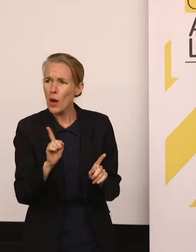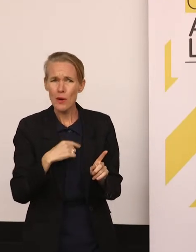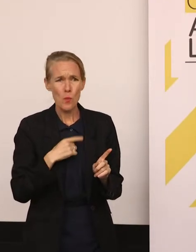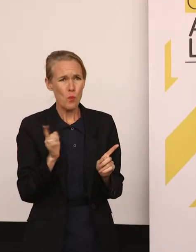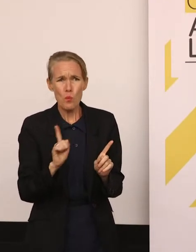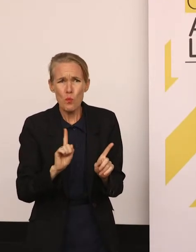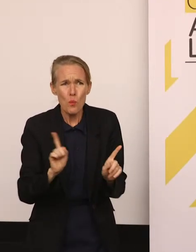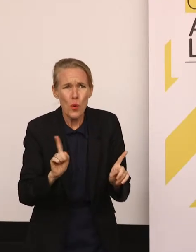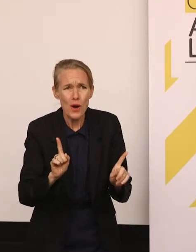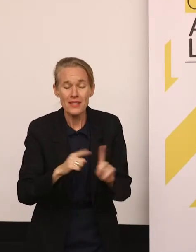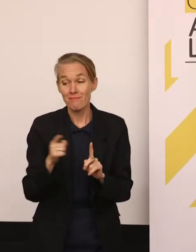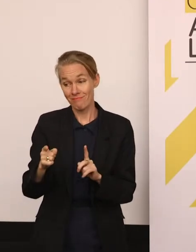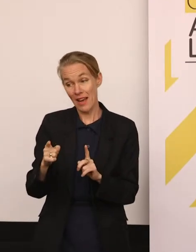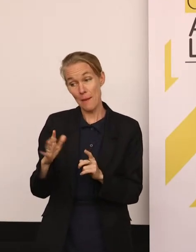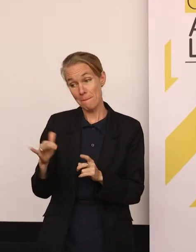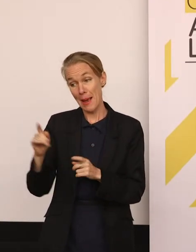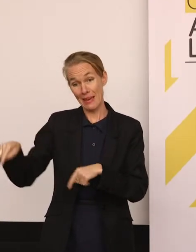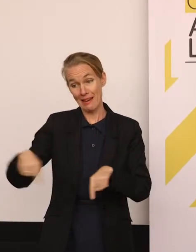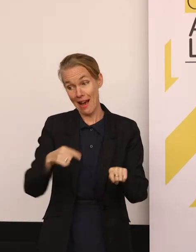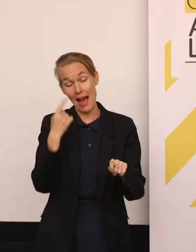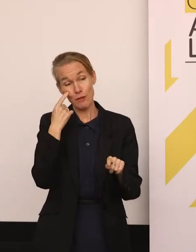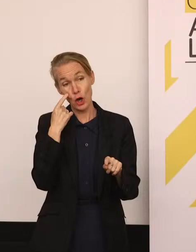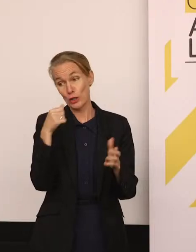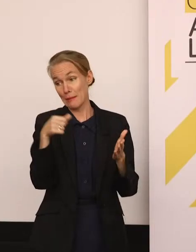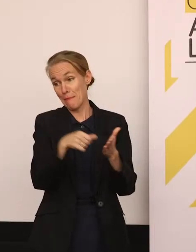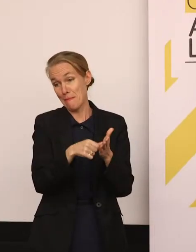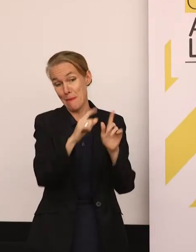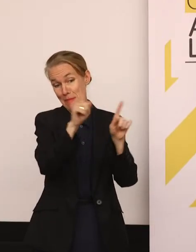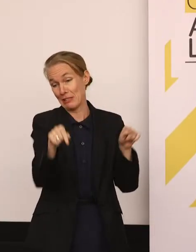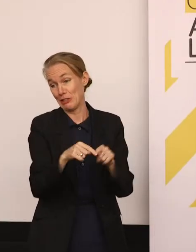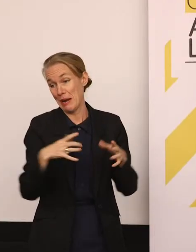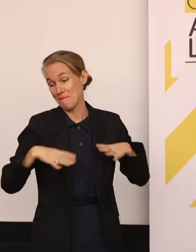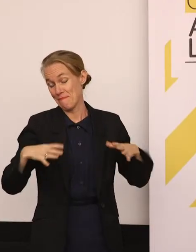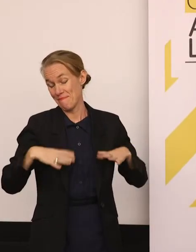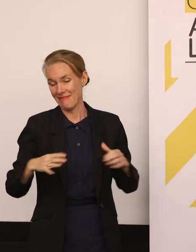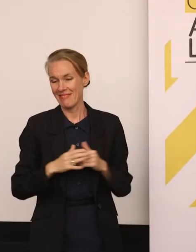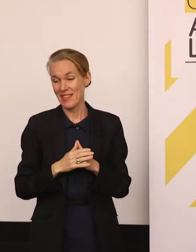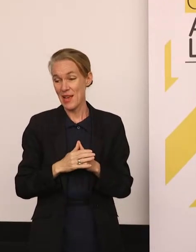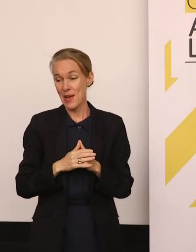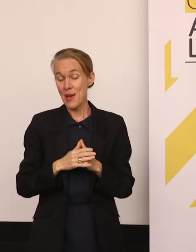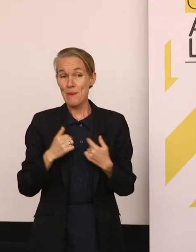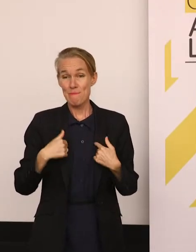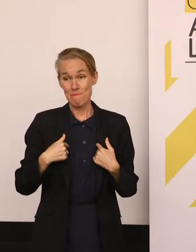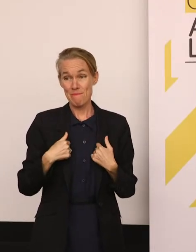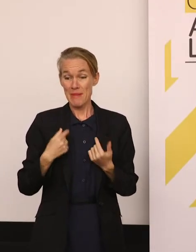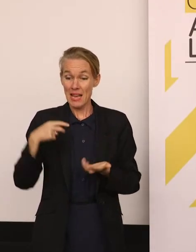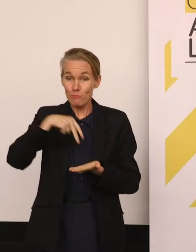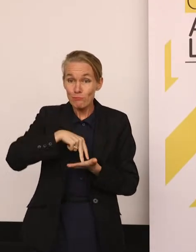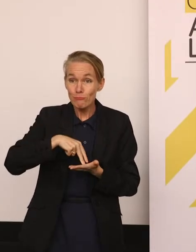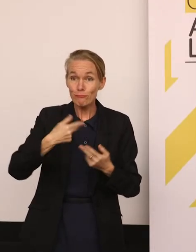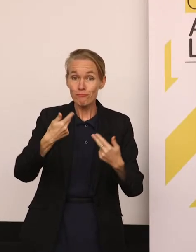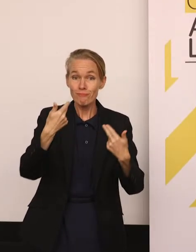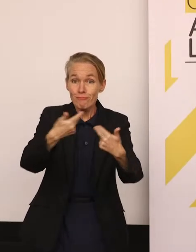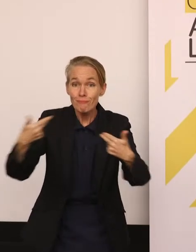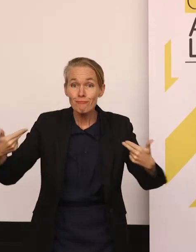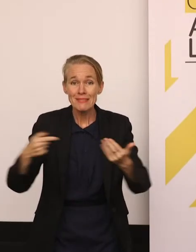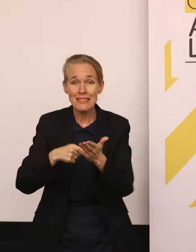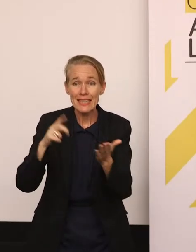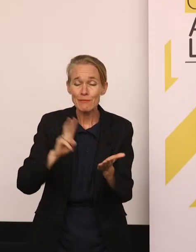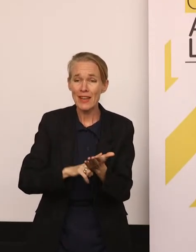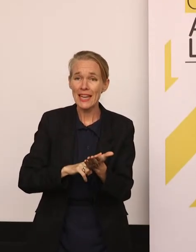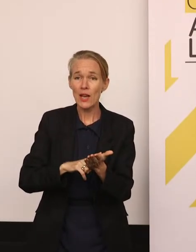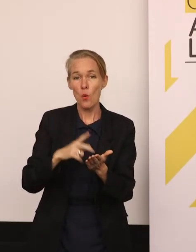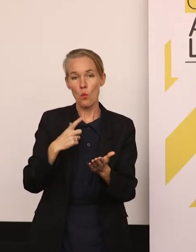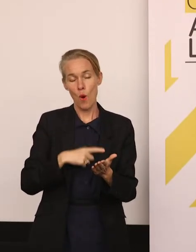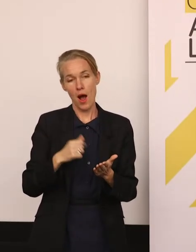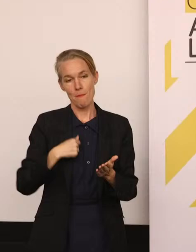Look, I just want to say I've been doing my job. It's a great privilege to be doing it, and we've